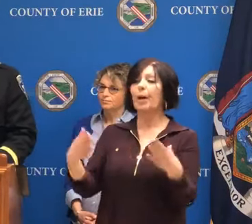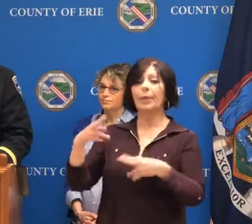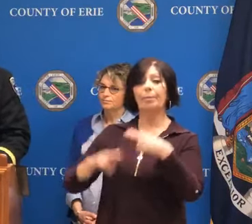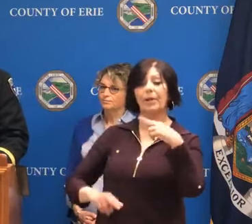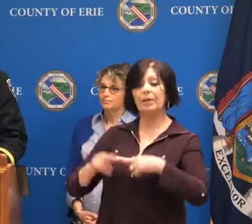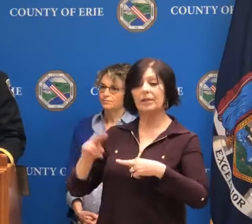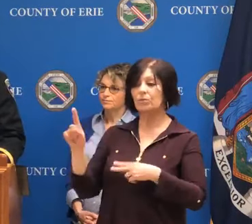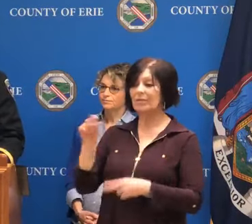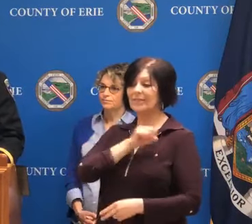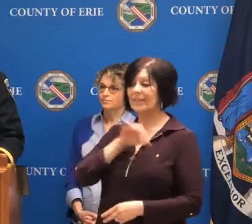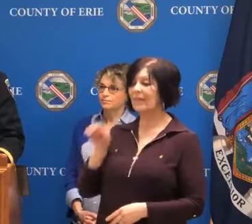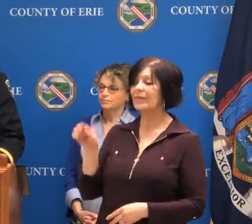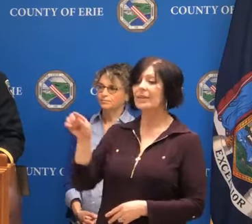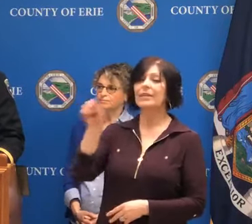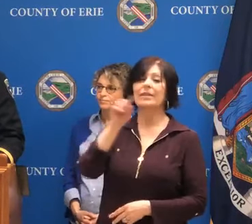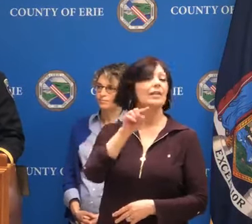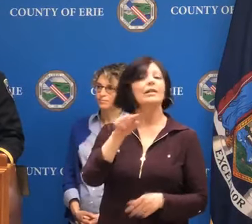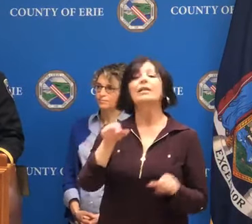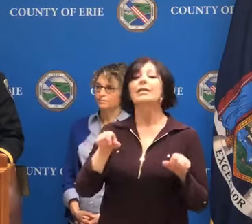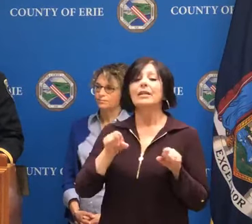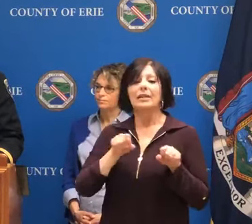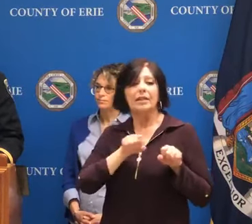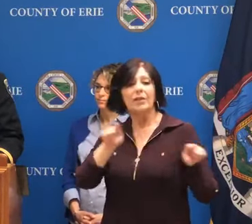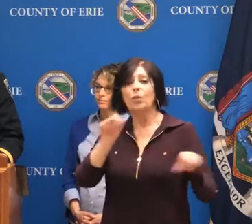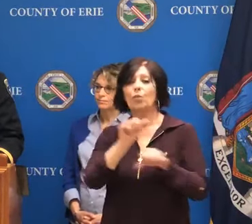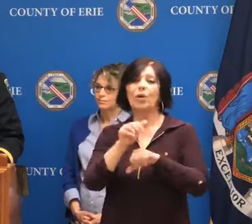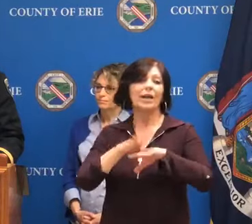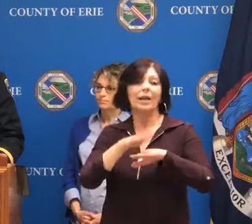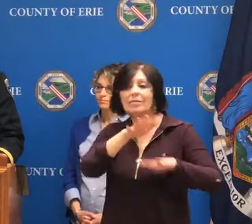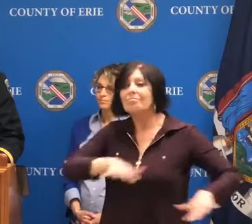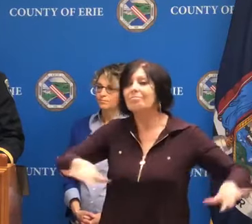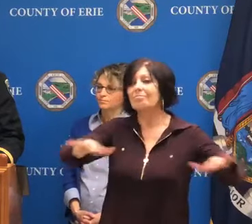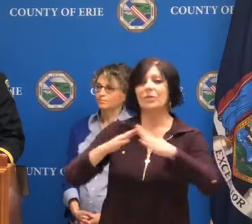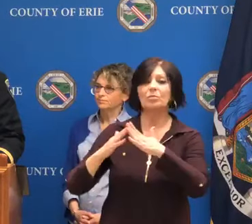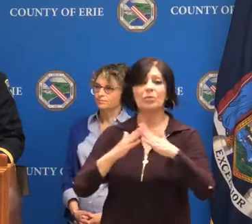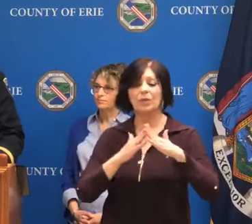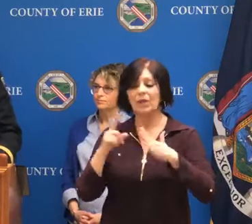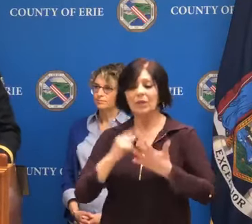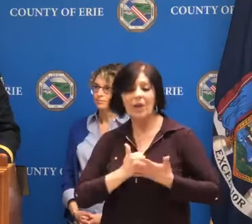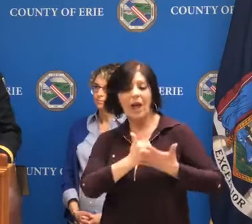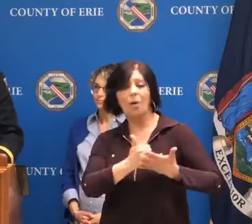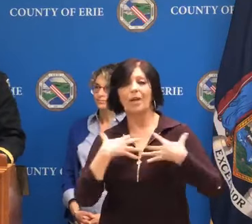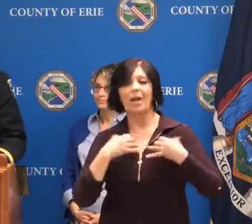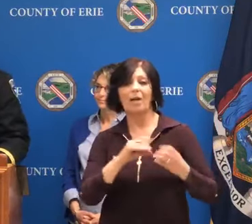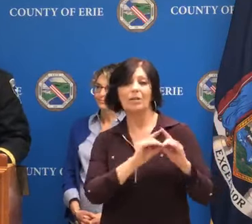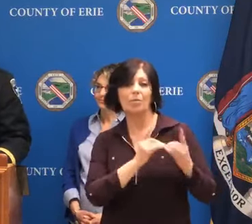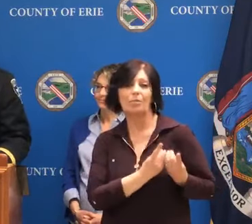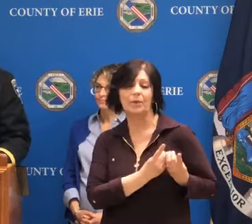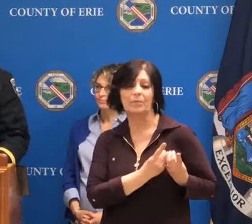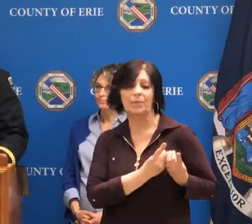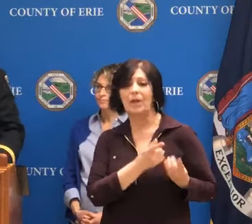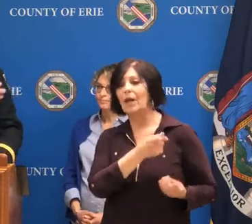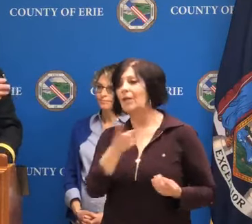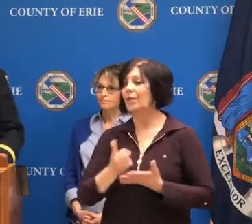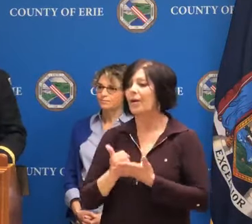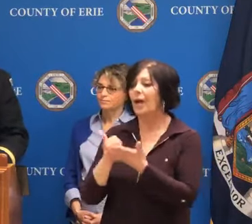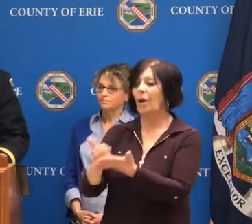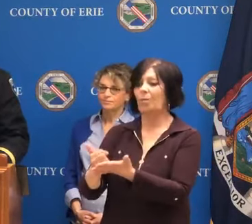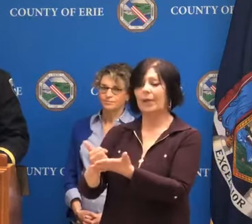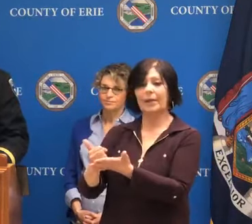we have staff, have redeployed them to the front lines. They are assisting the health department. They are